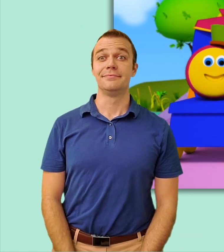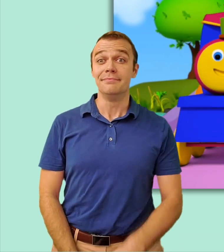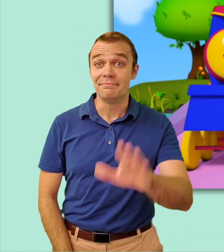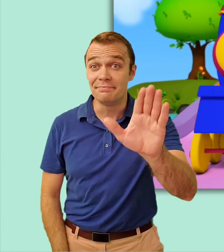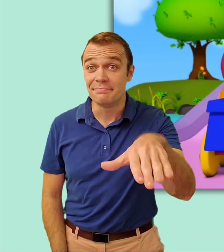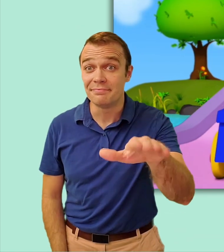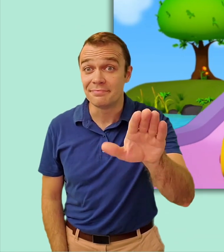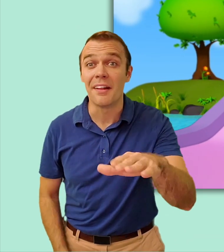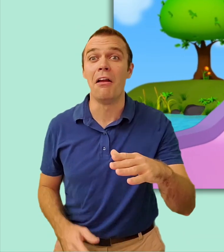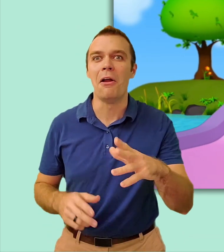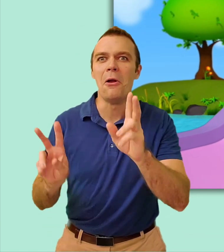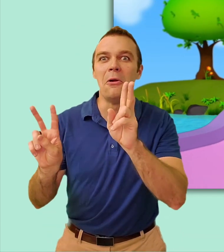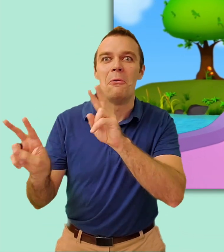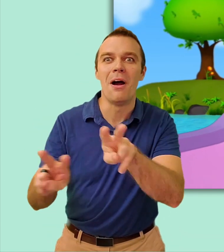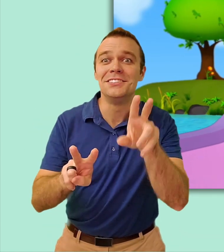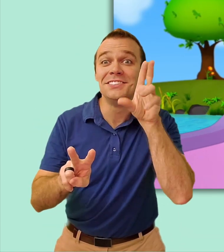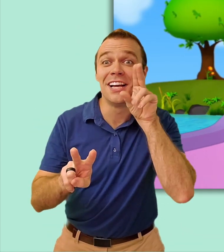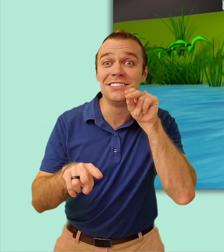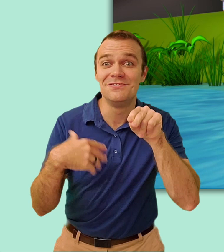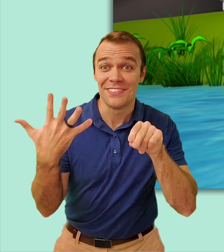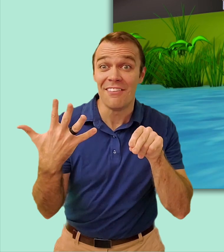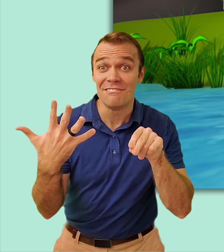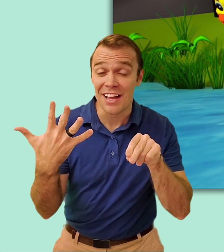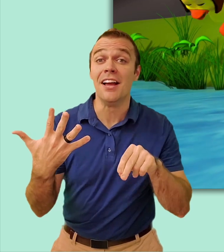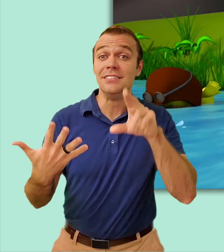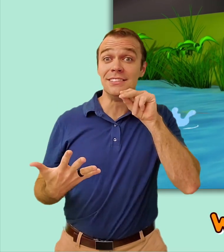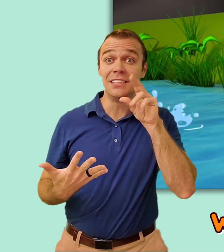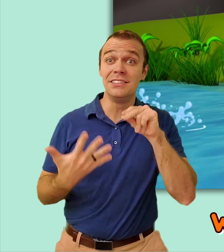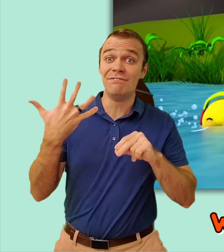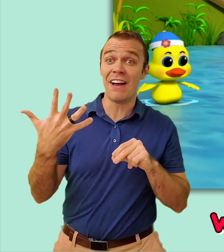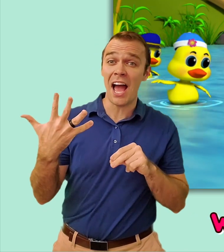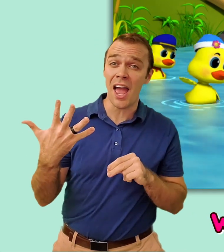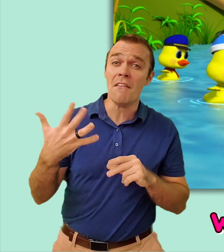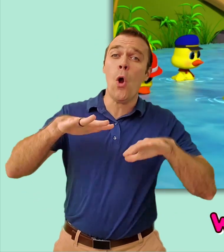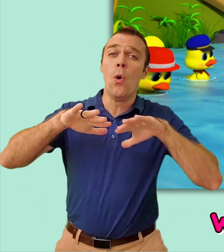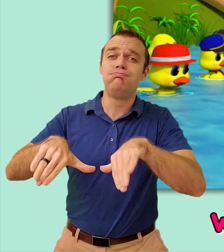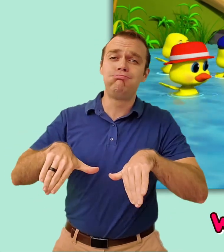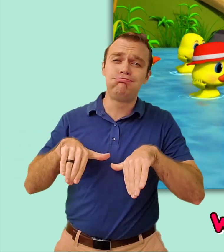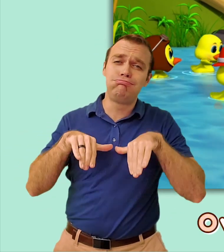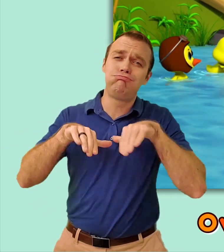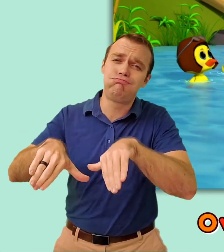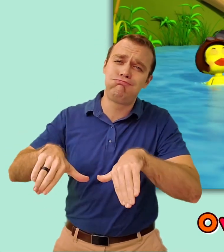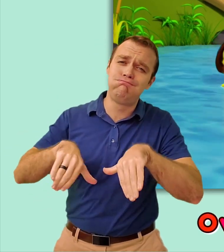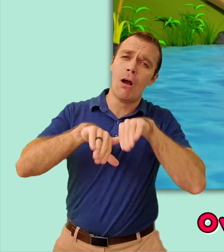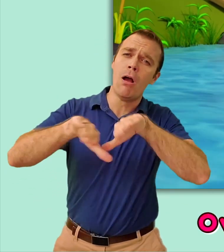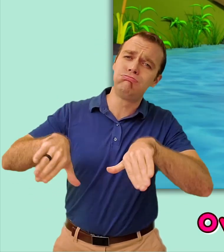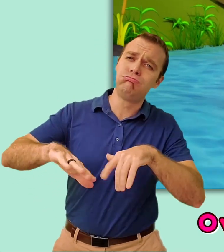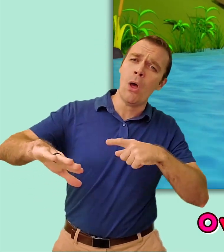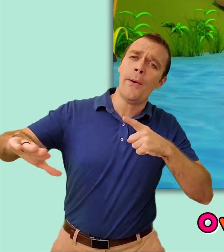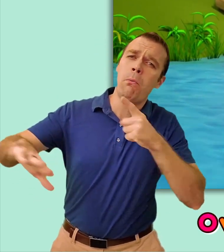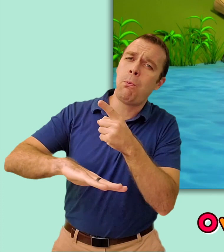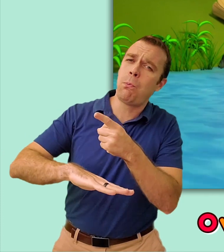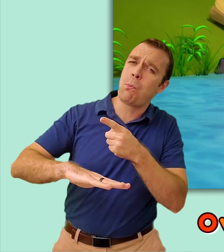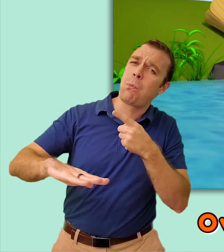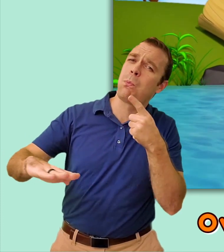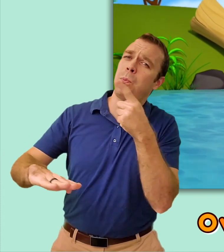Hey kids, let's watch the five little ducks. Five little ducks went swimming one day, over the hill